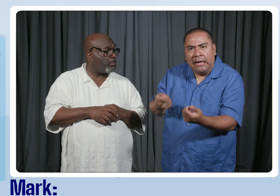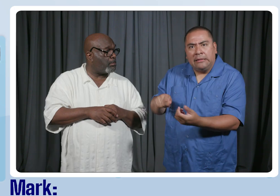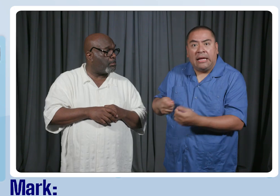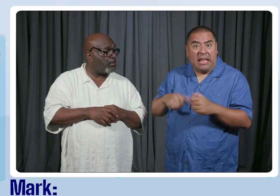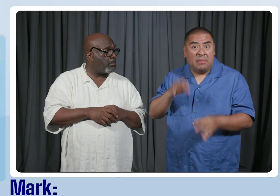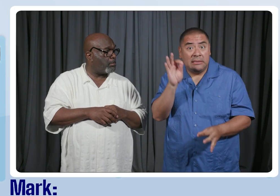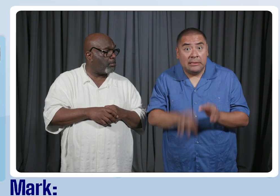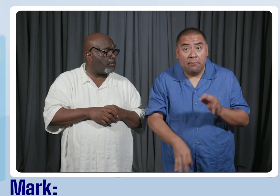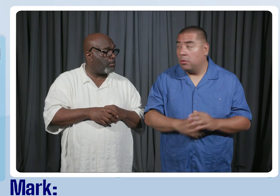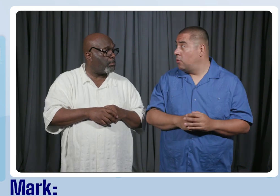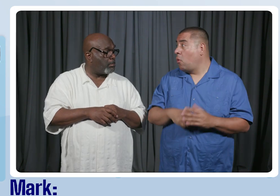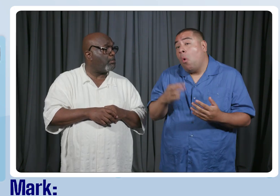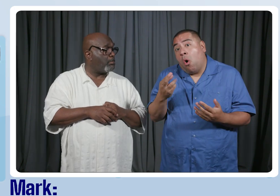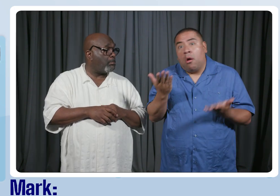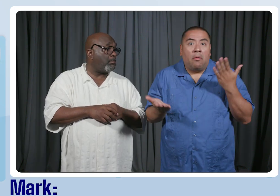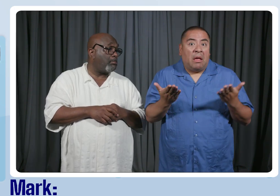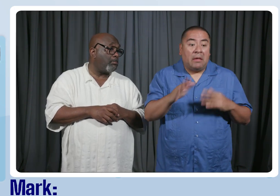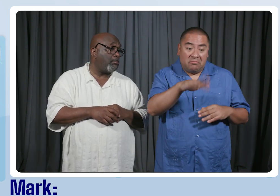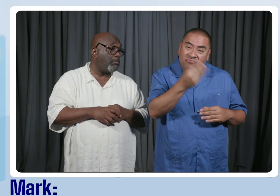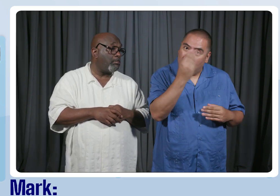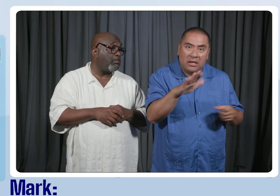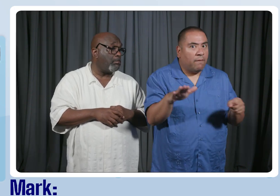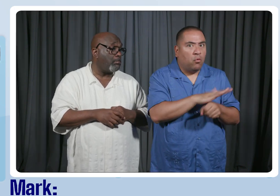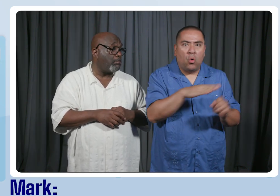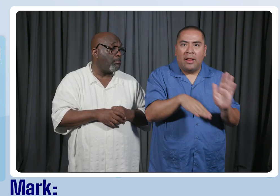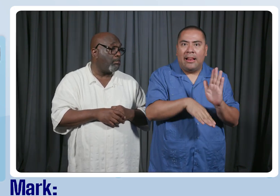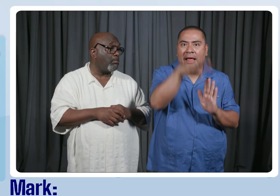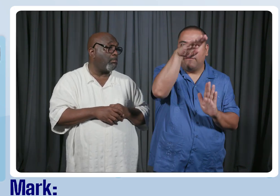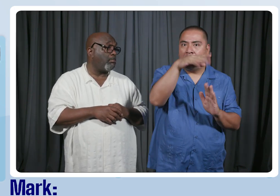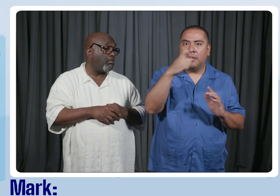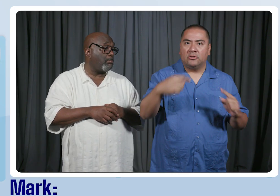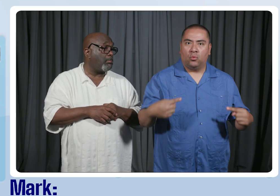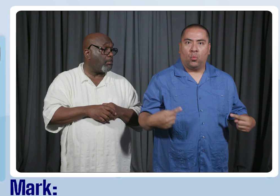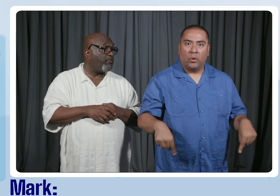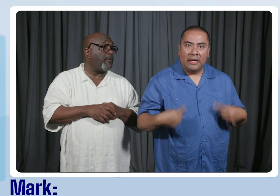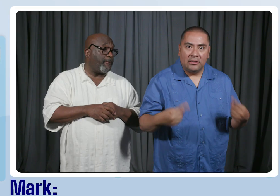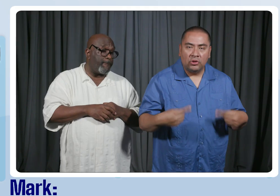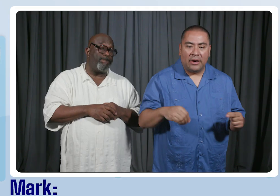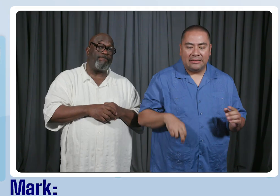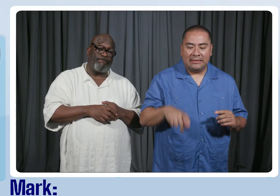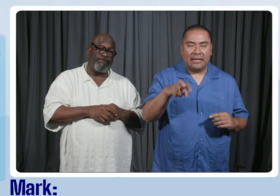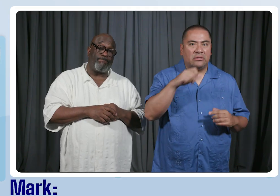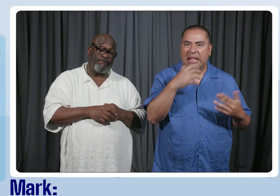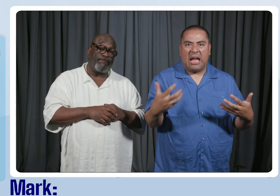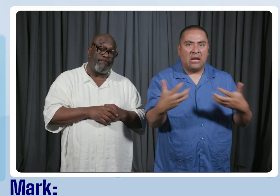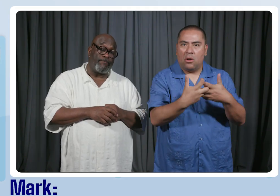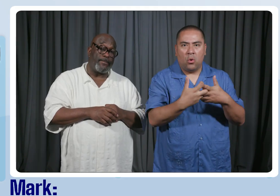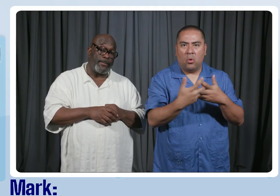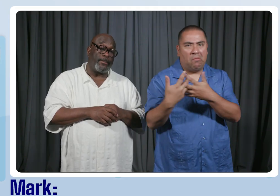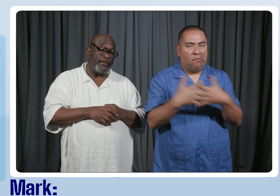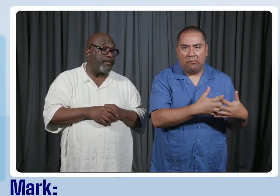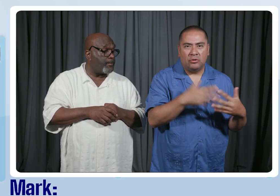simple. It could also be, hey, you need a full lift to get in here because the wheelchairs and stairs don't really mesh together very well.